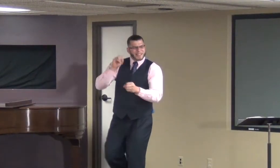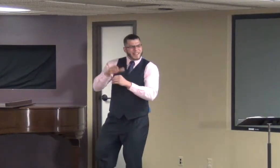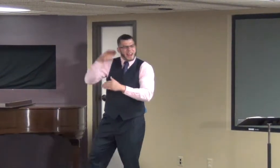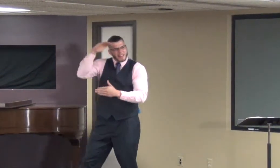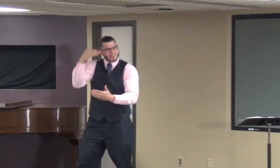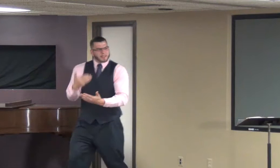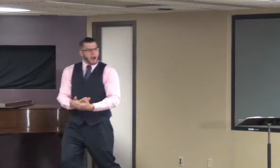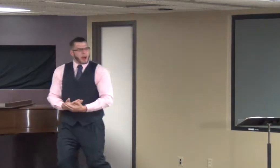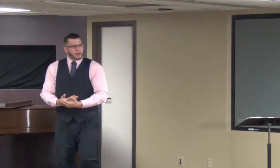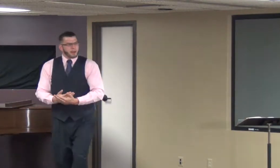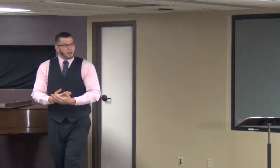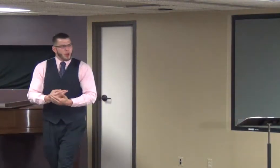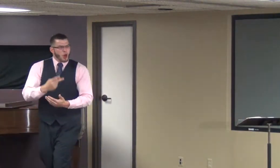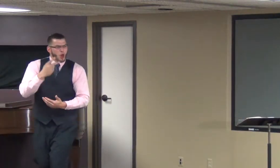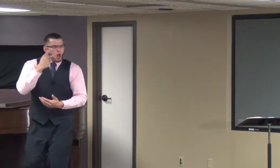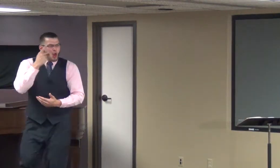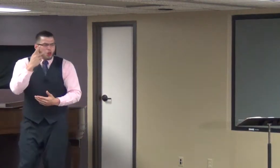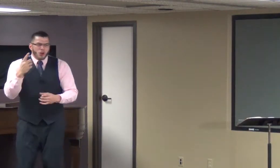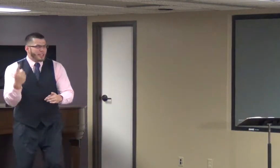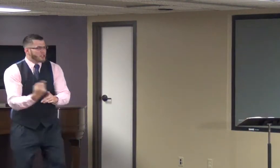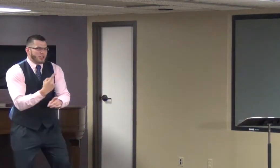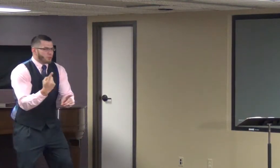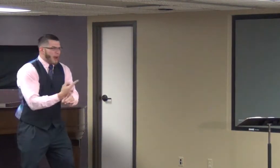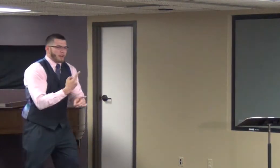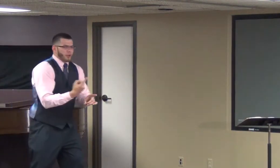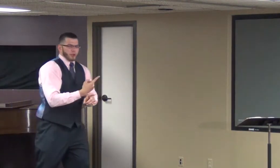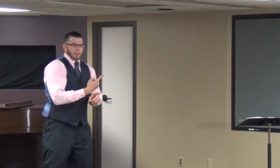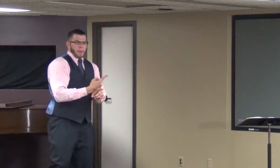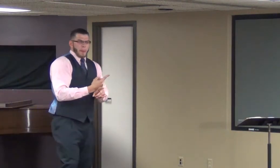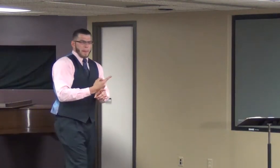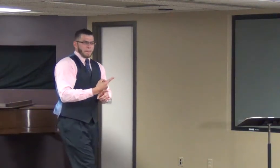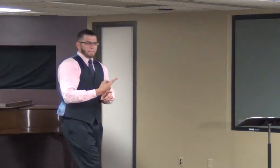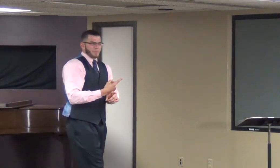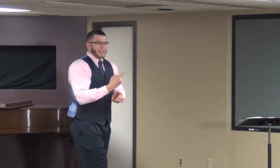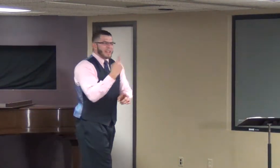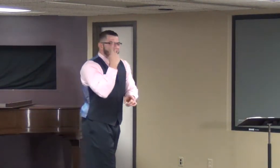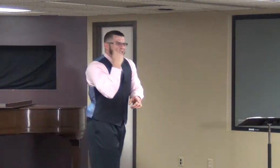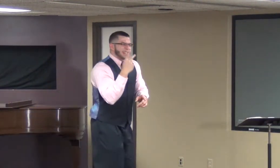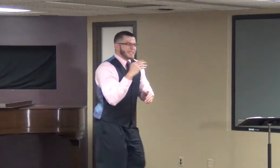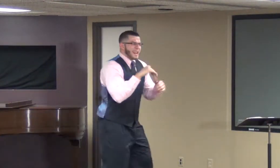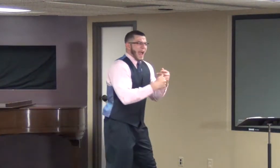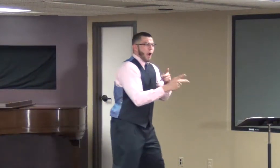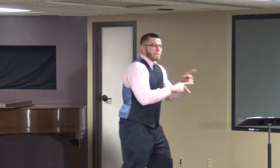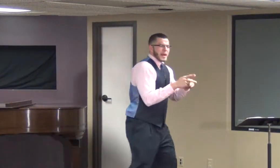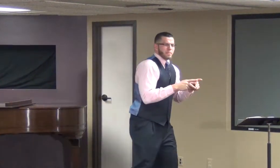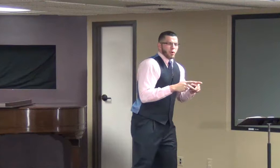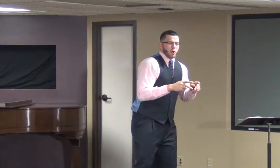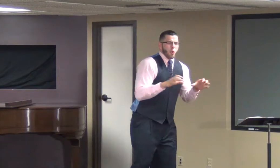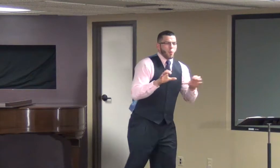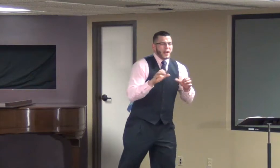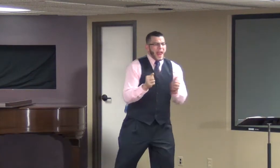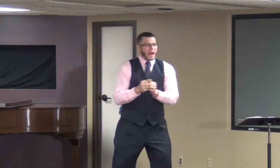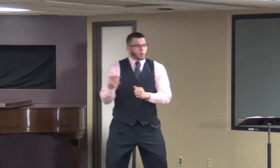sent his son looking just regular to see how people would act with